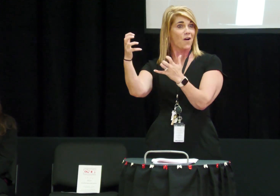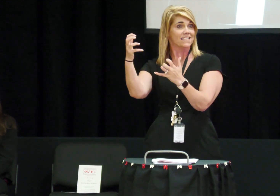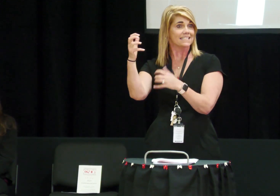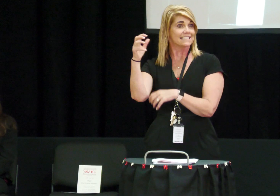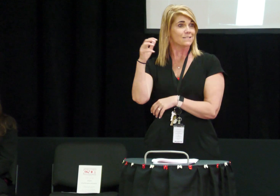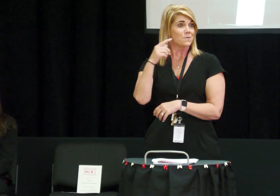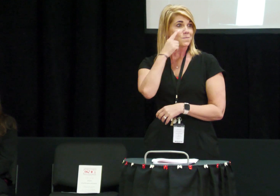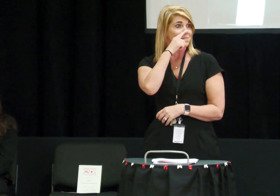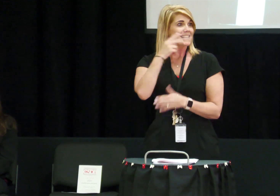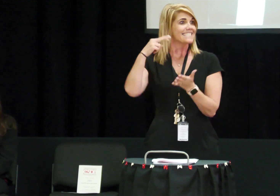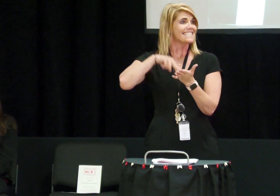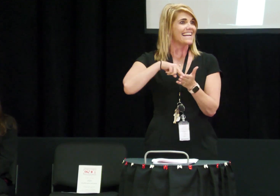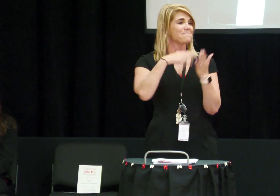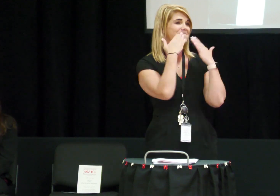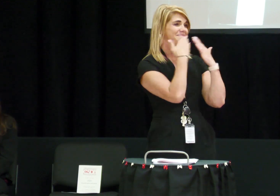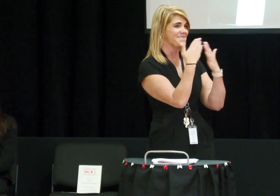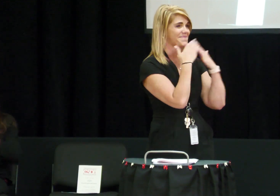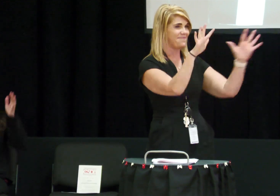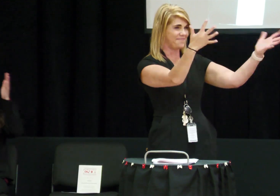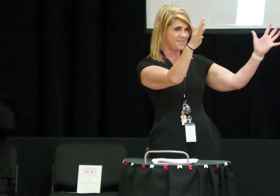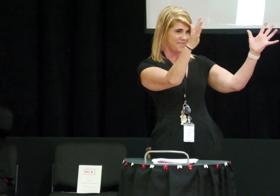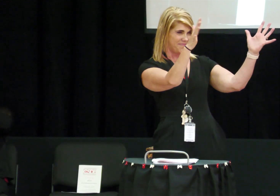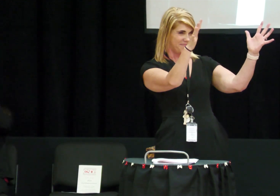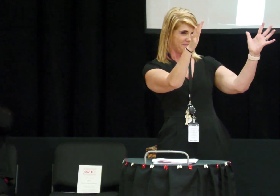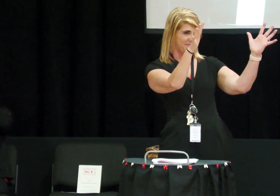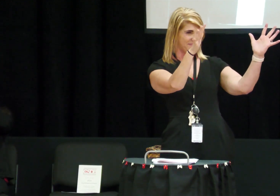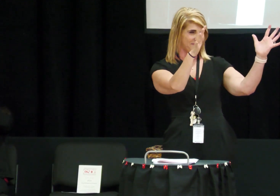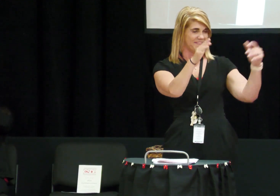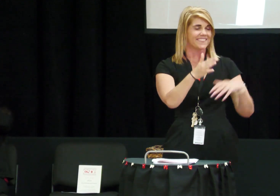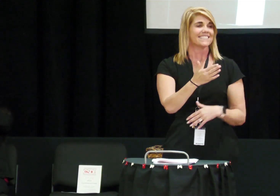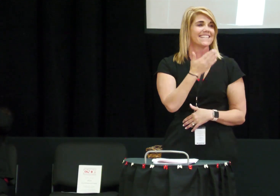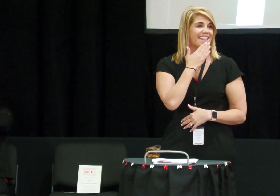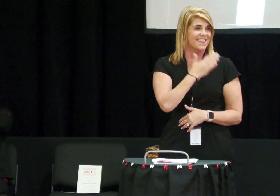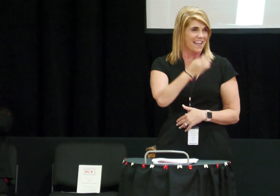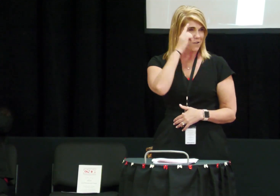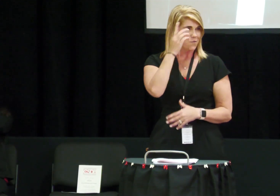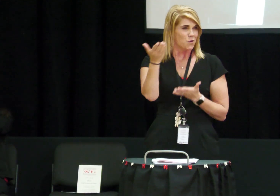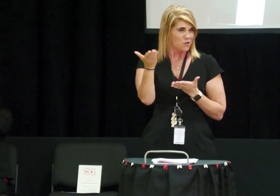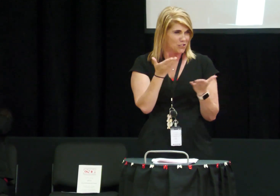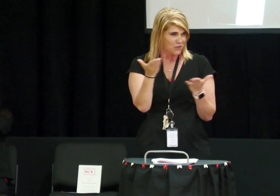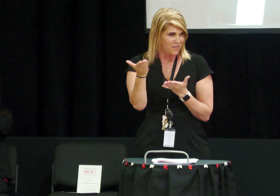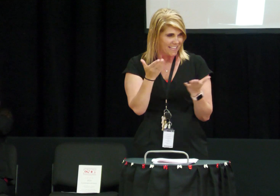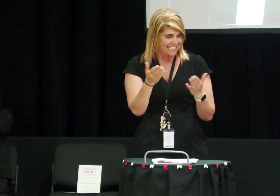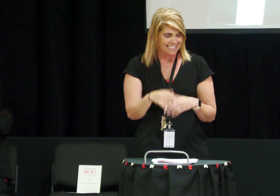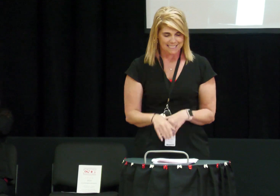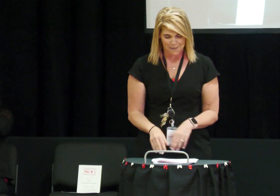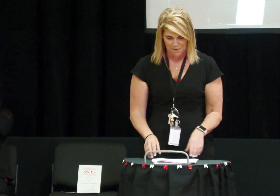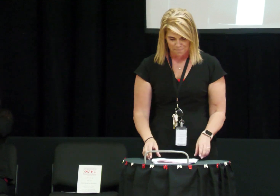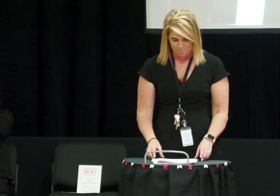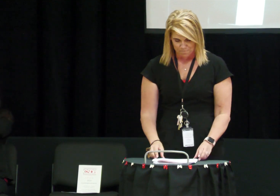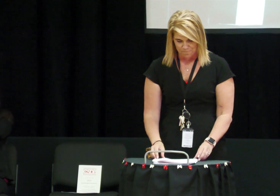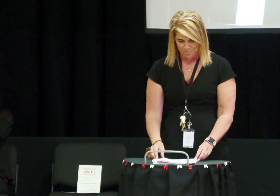Klassen. Do you mind standing, Megan? She's standing on the south side of the gym. Thank you for your service.